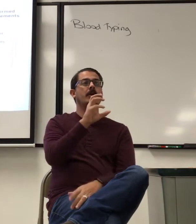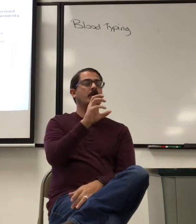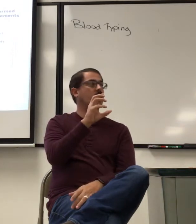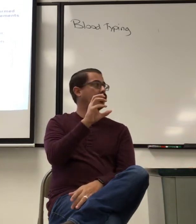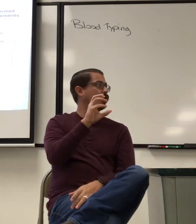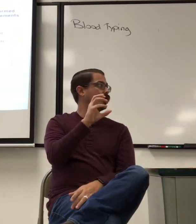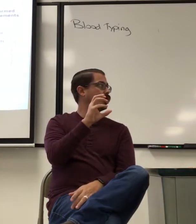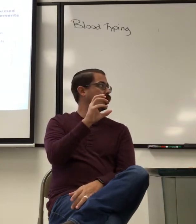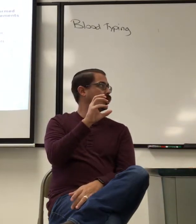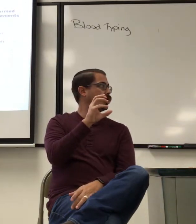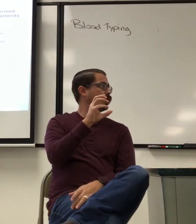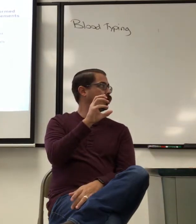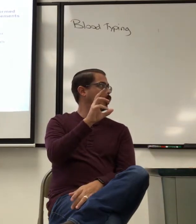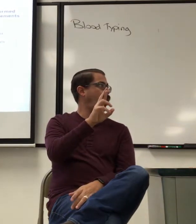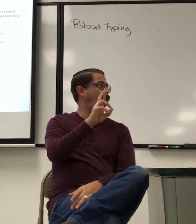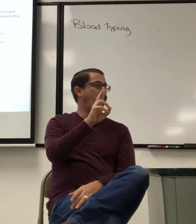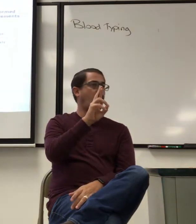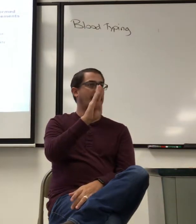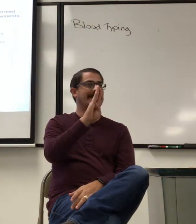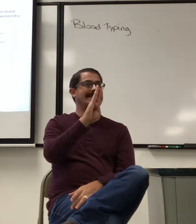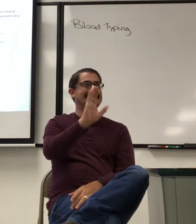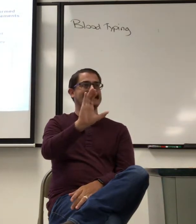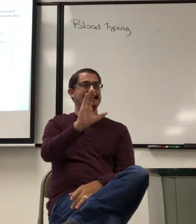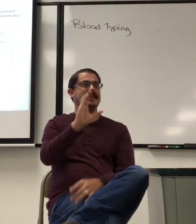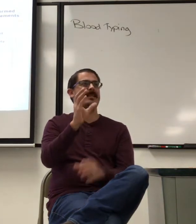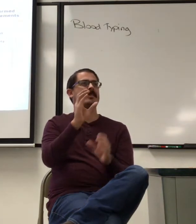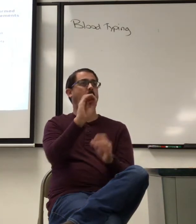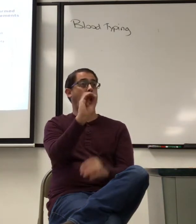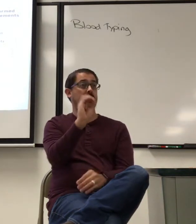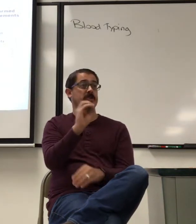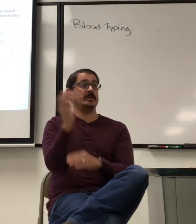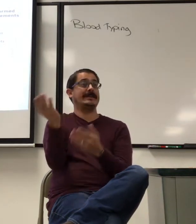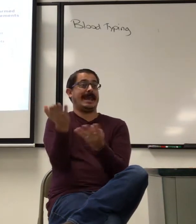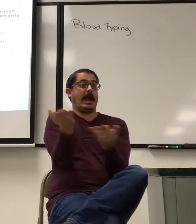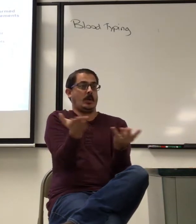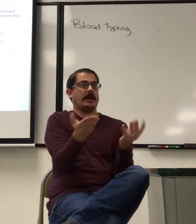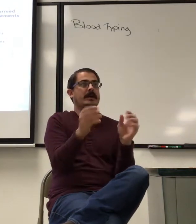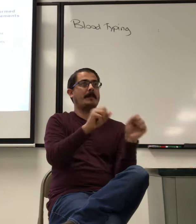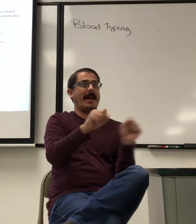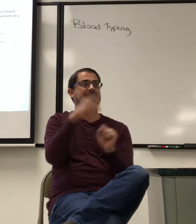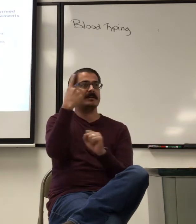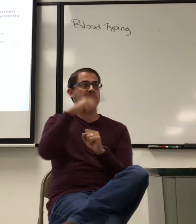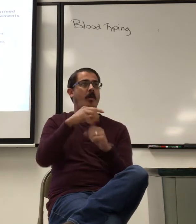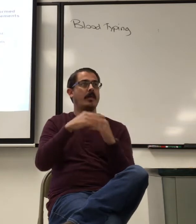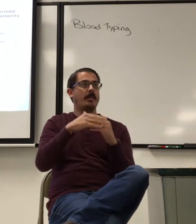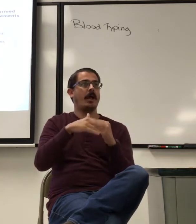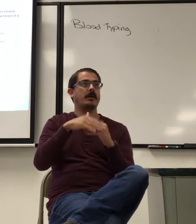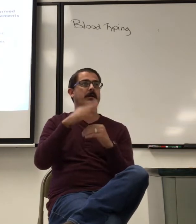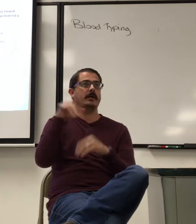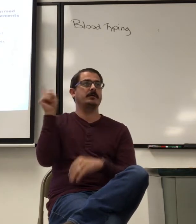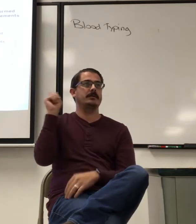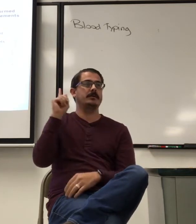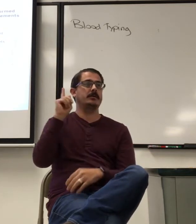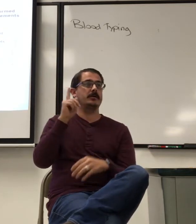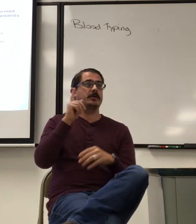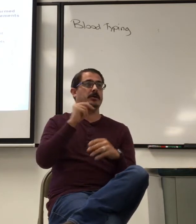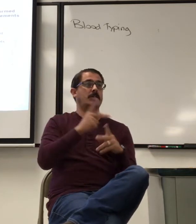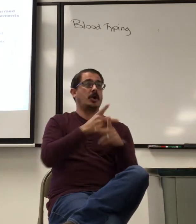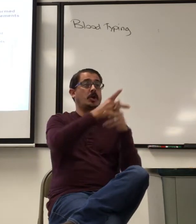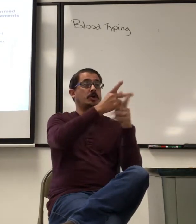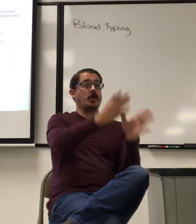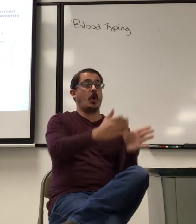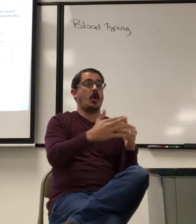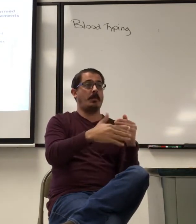You donate the RBC, the oxygen carrying capacity of the blood. So that's what I say up here. Donor's blood,